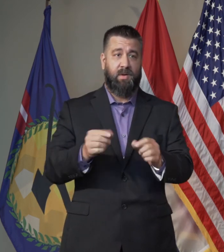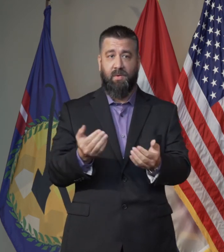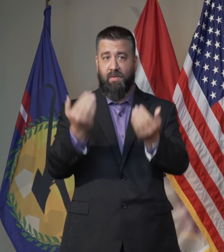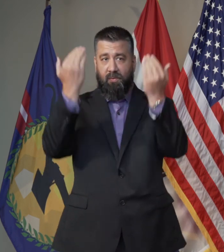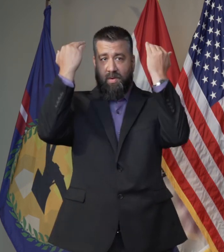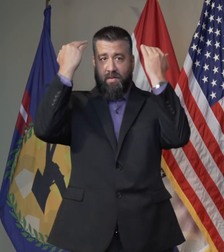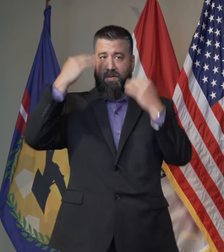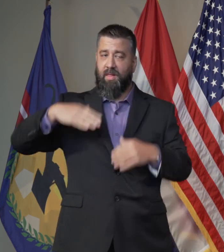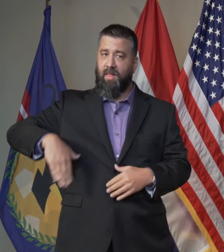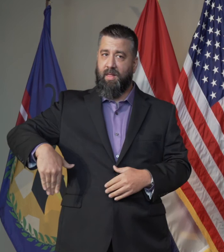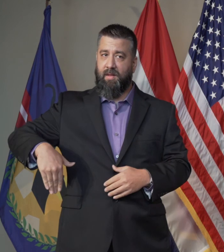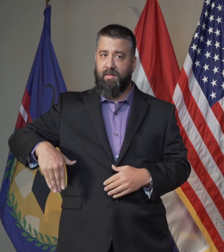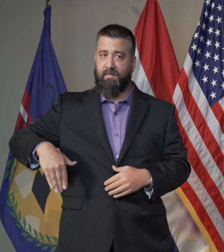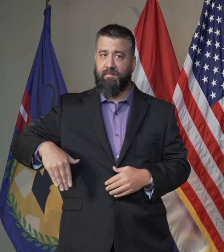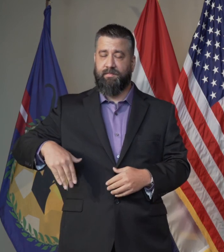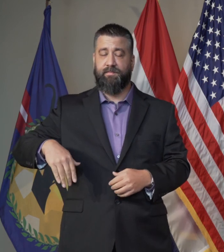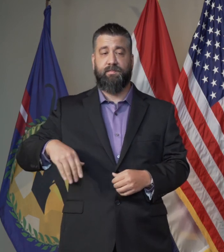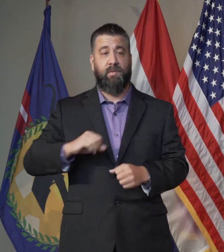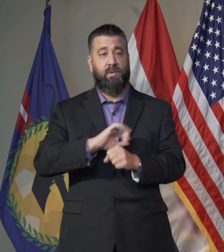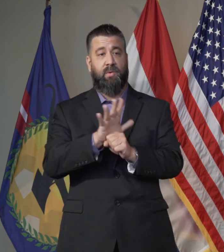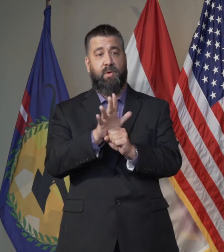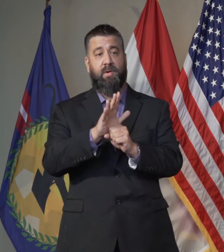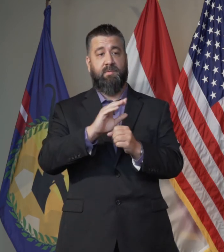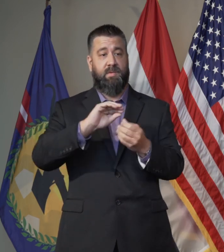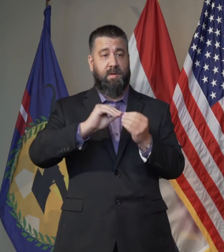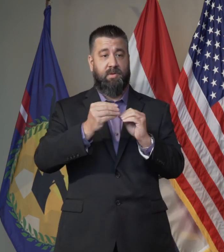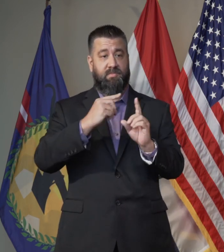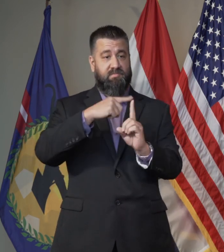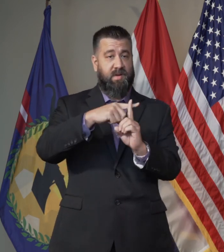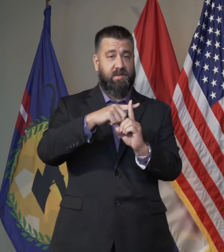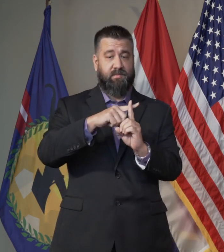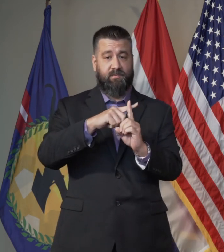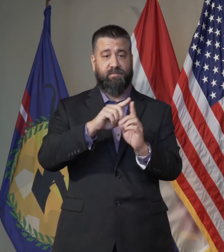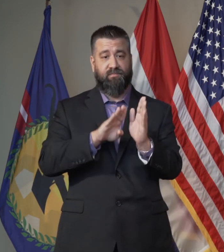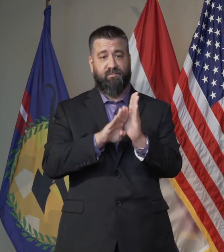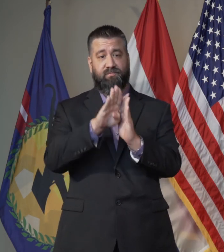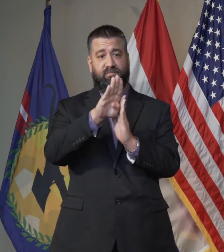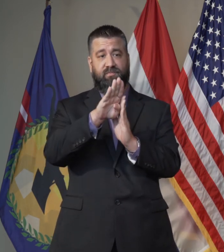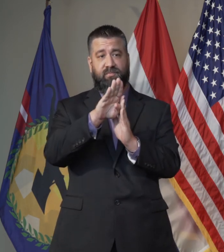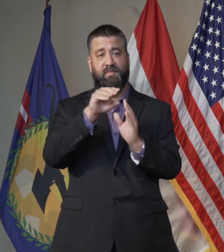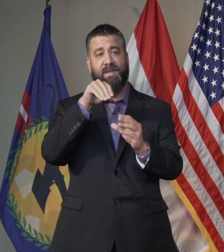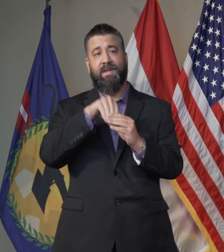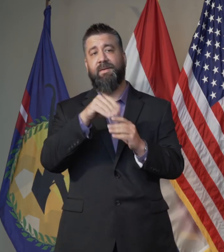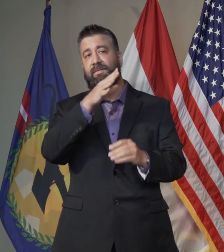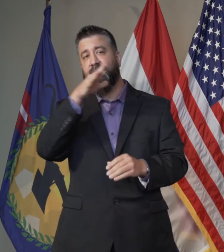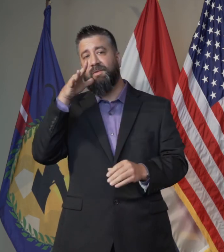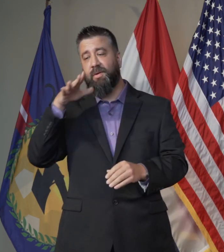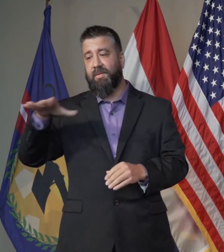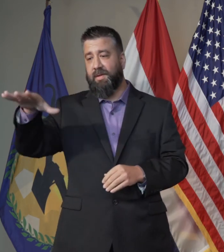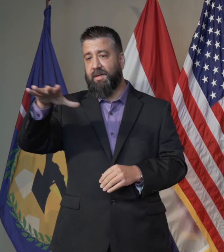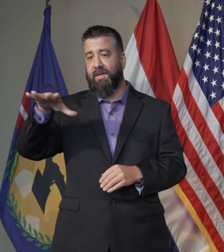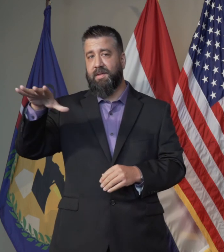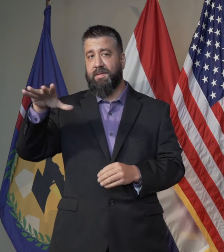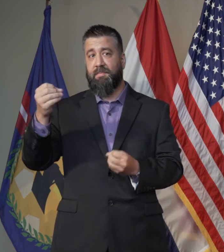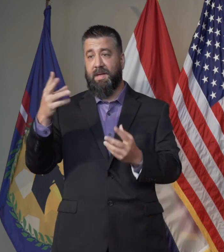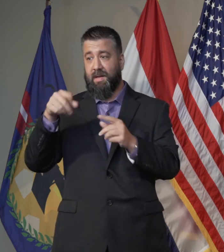rising across Missouri, and especially in our rural areas, and some of those people are coming to St. Louis County to be taken care of in our